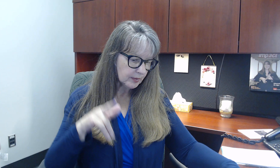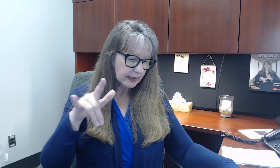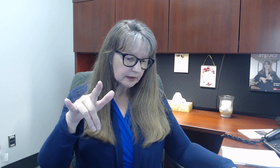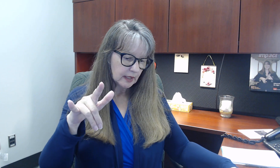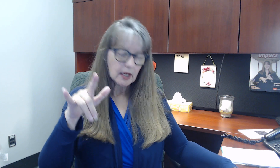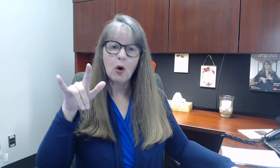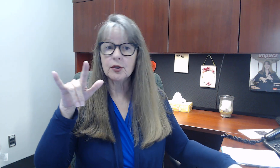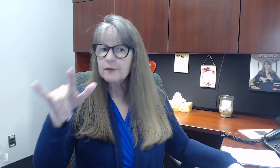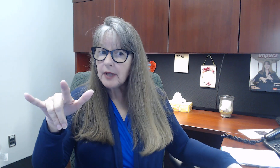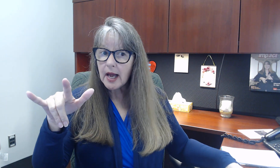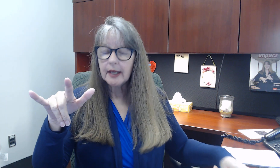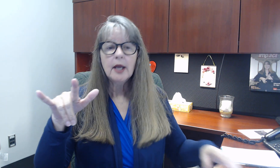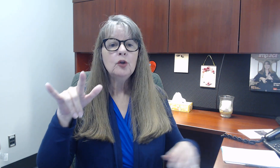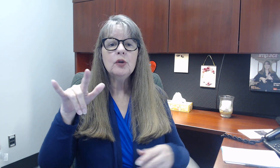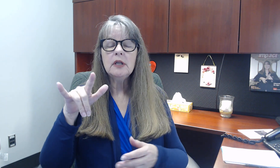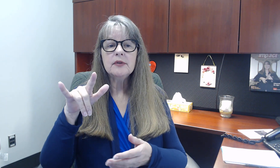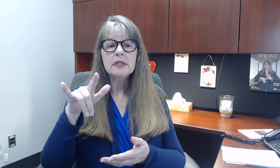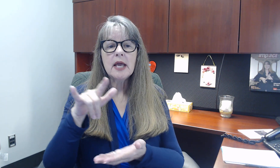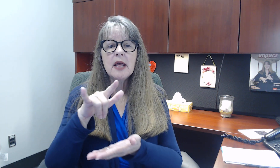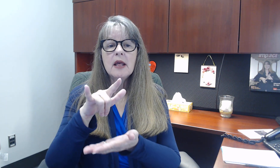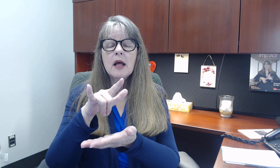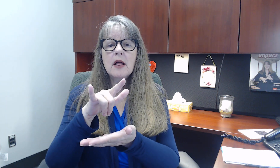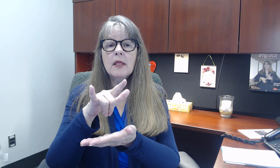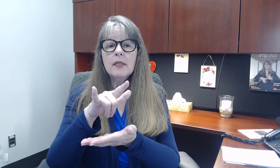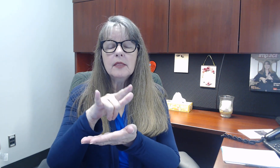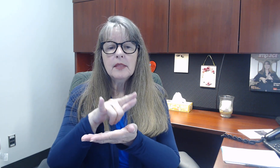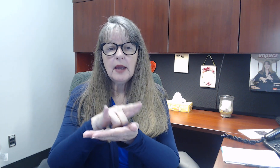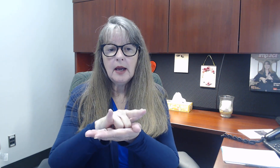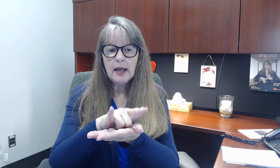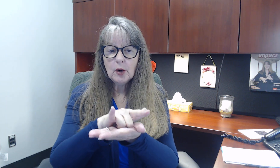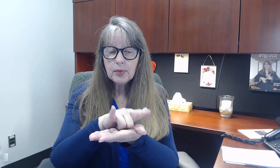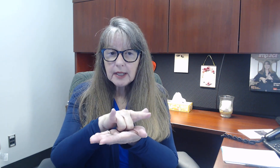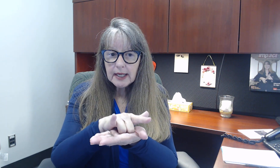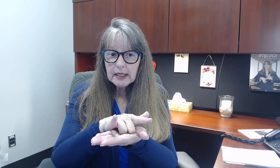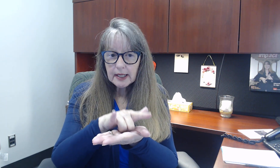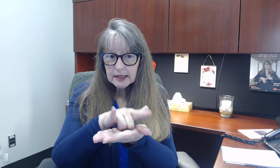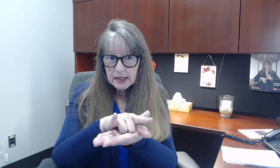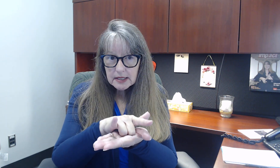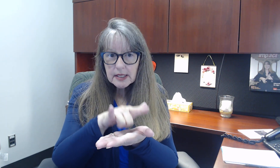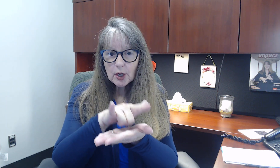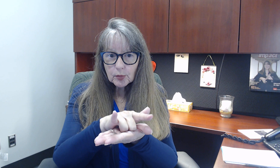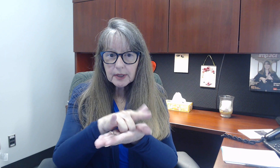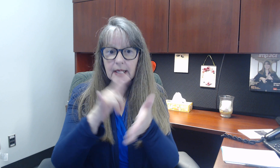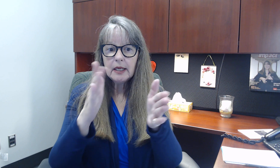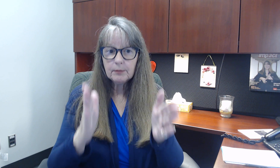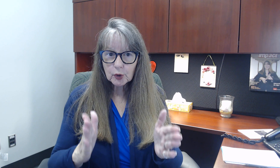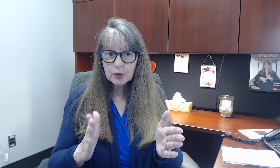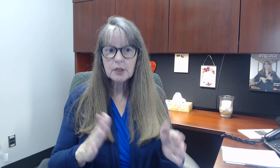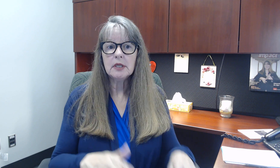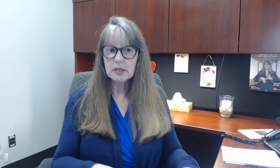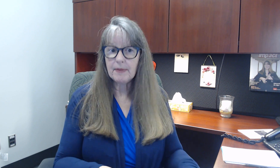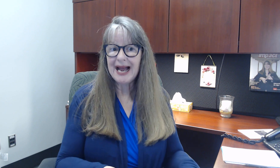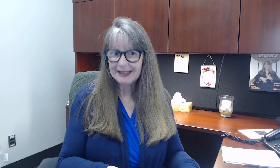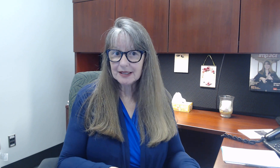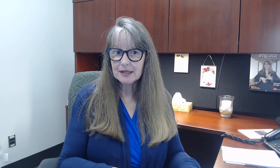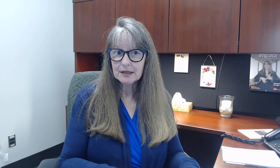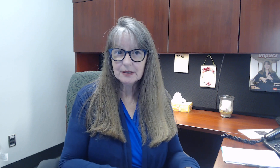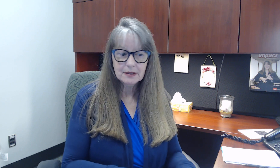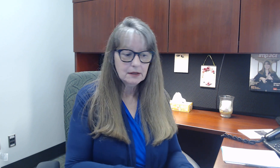Airplane. Or to fly. You can even say airplane like this. Airplane person is a pilot.